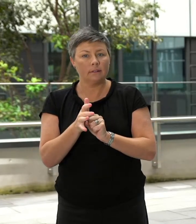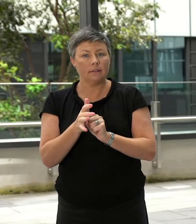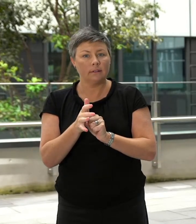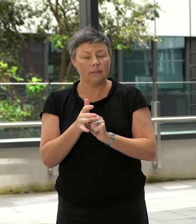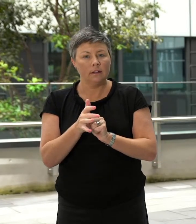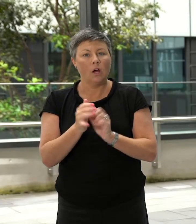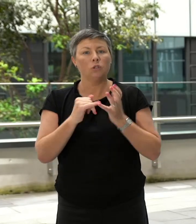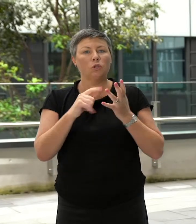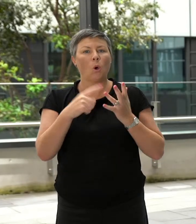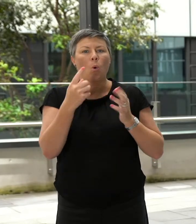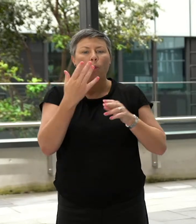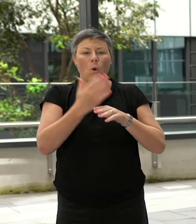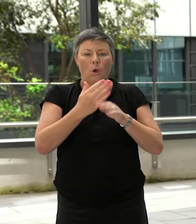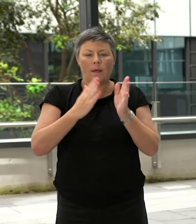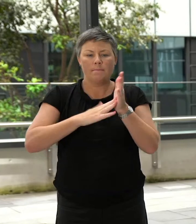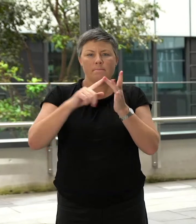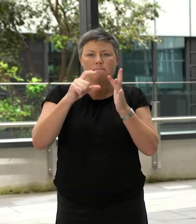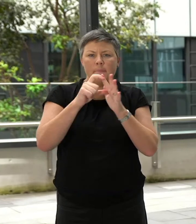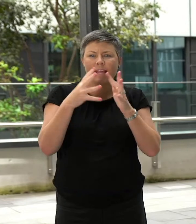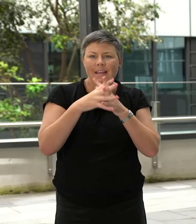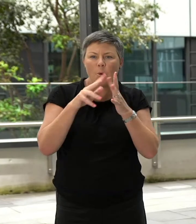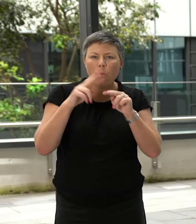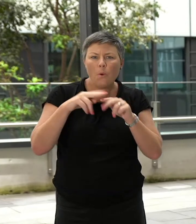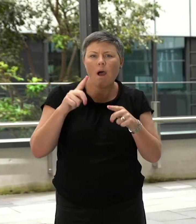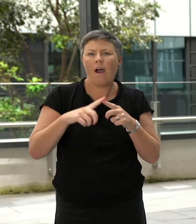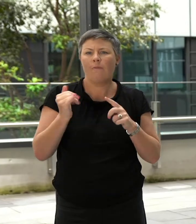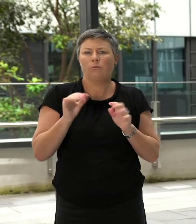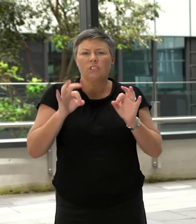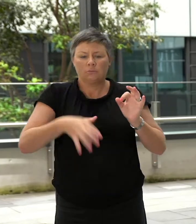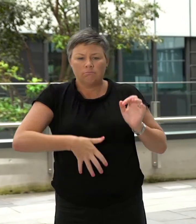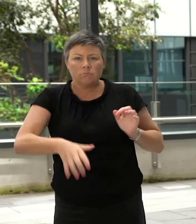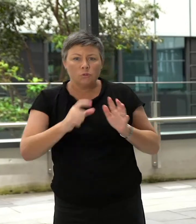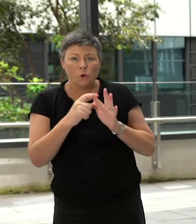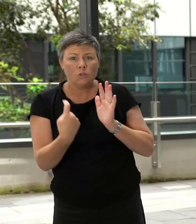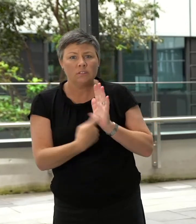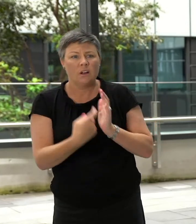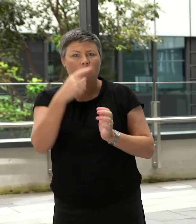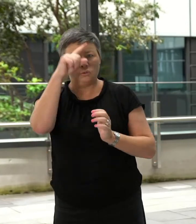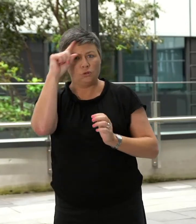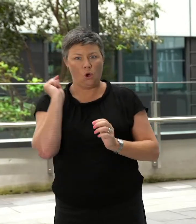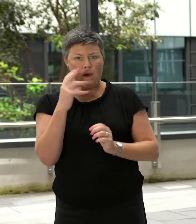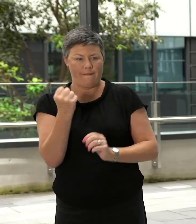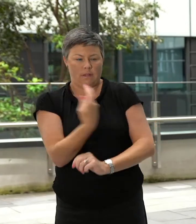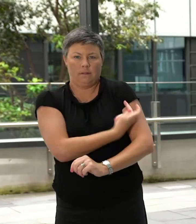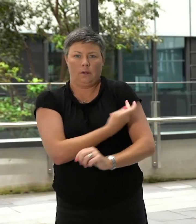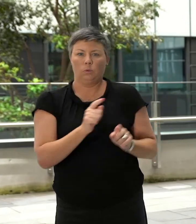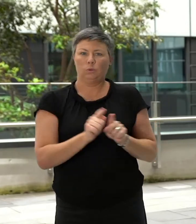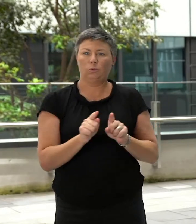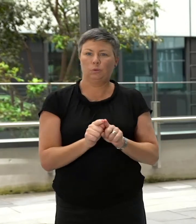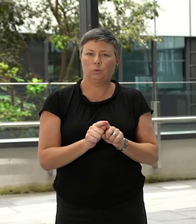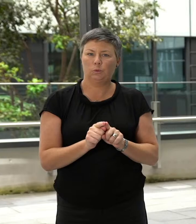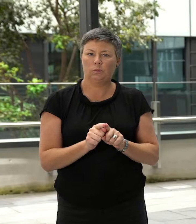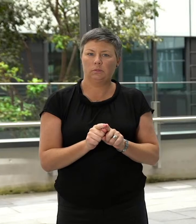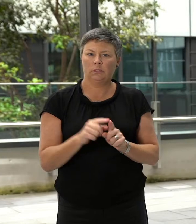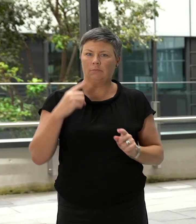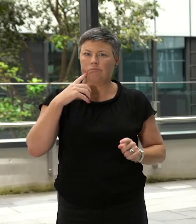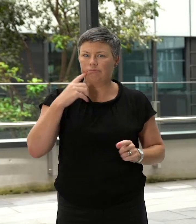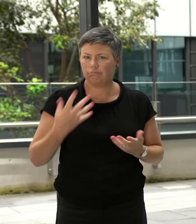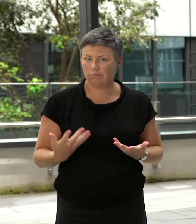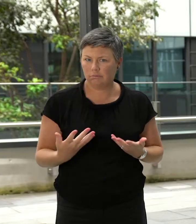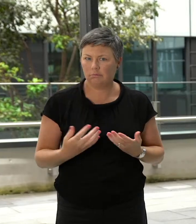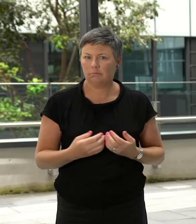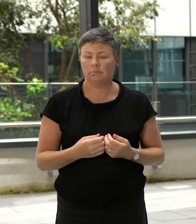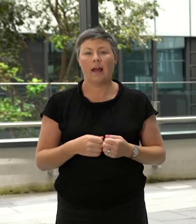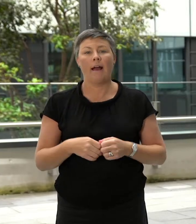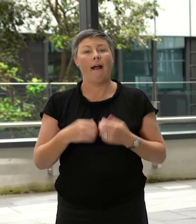to ensure that our midwives and obstetricians have been vaccinated against COVID-19. We have seen a number of patients with